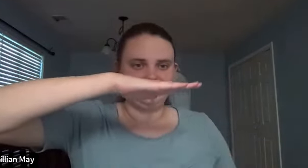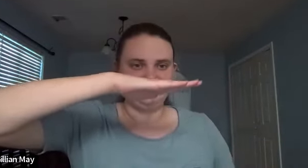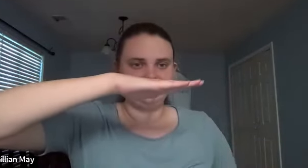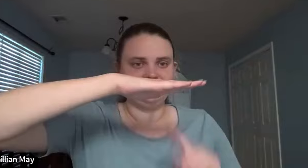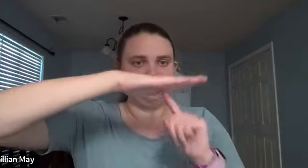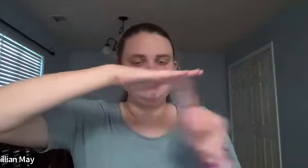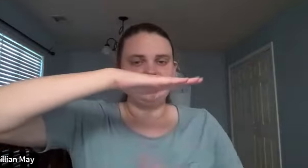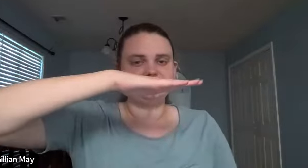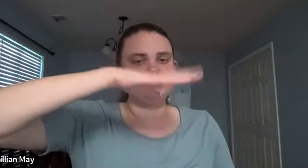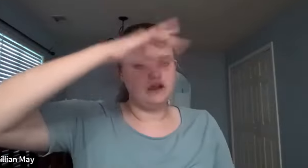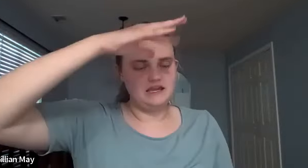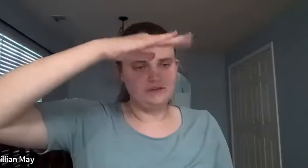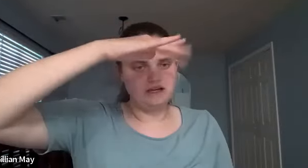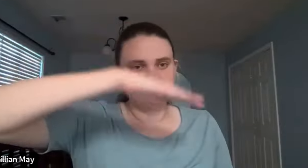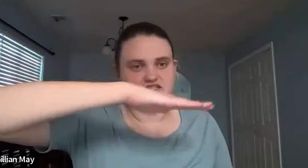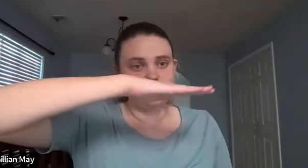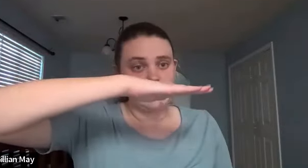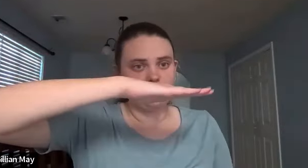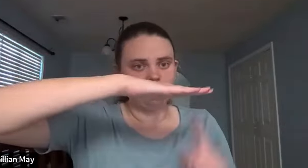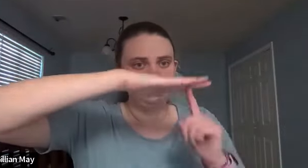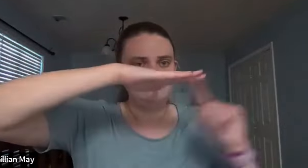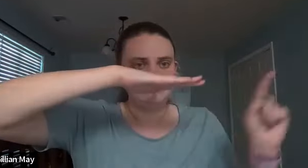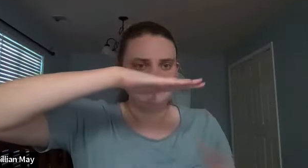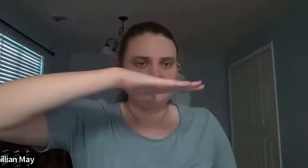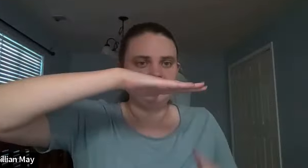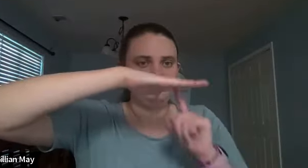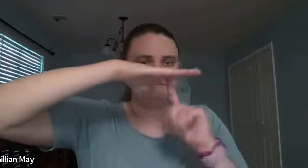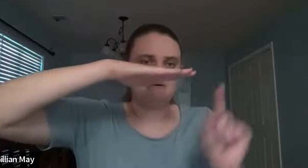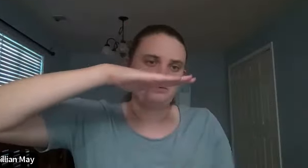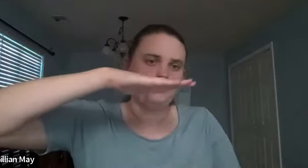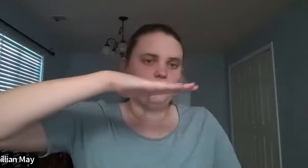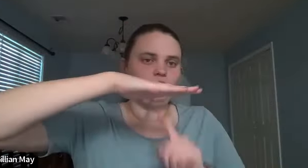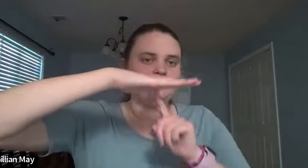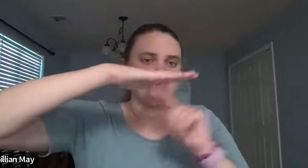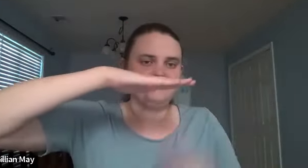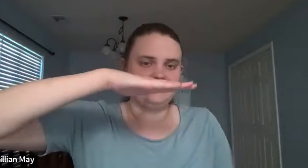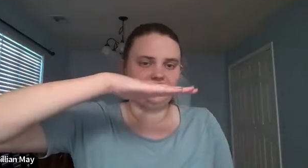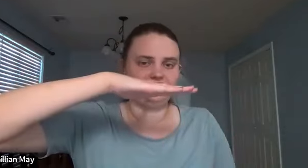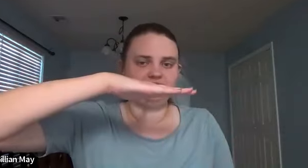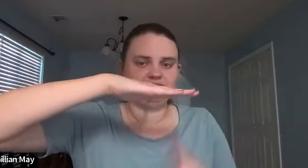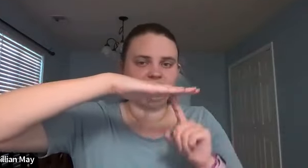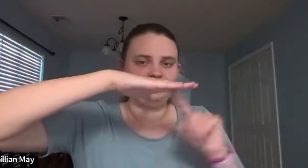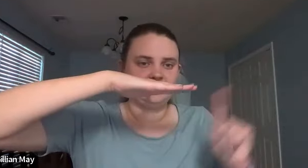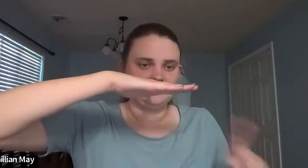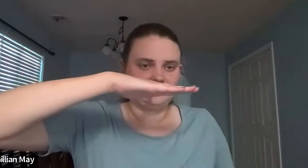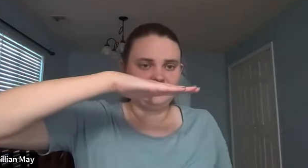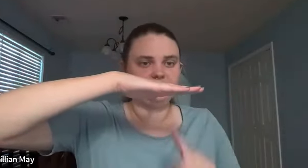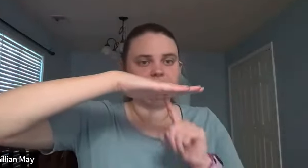lightning. And it's like your hand right here is this cloud and then the lightning coming down. Ooh, lightning, lightning,